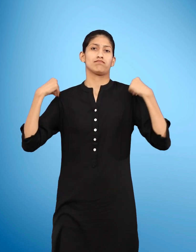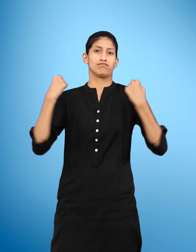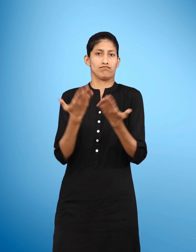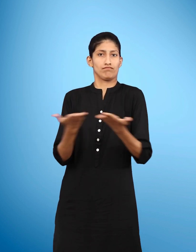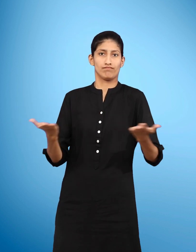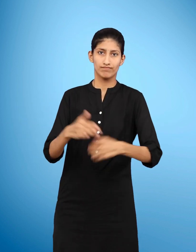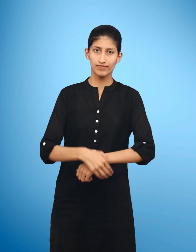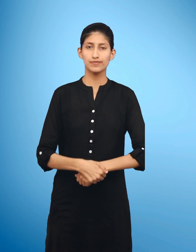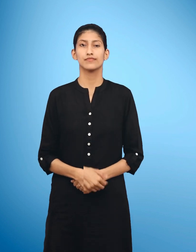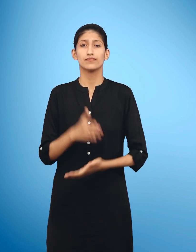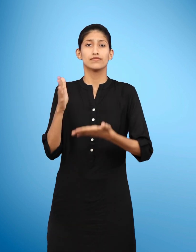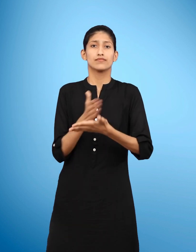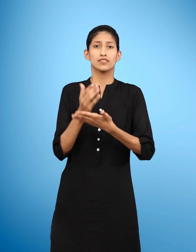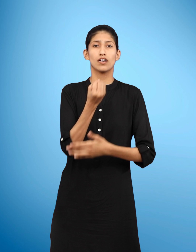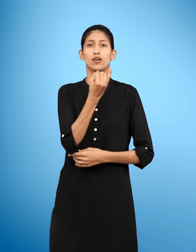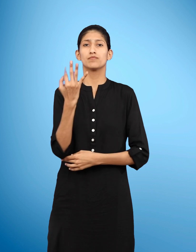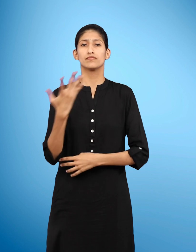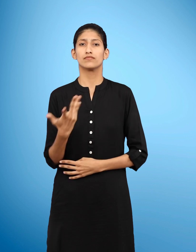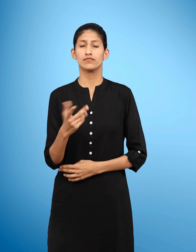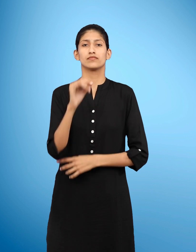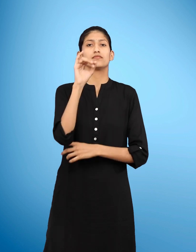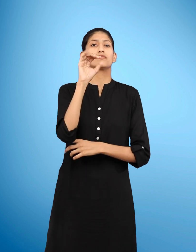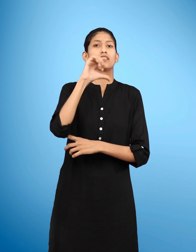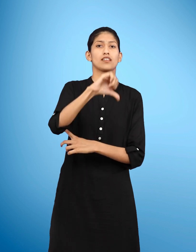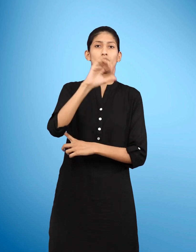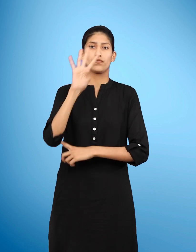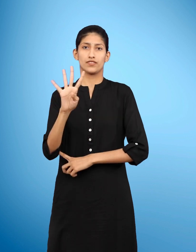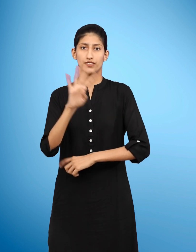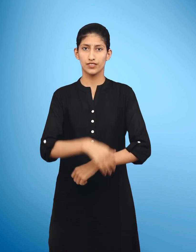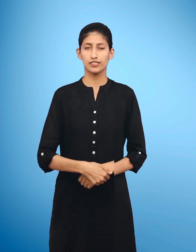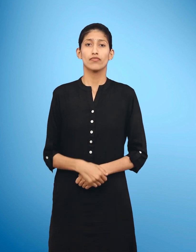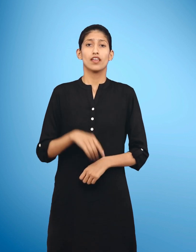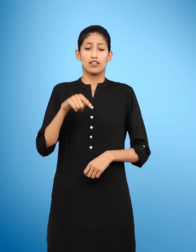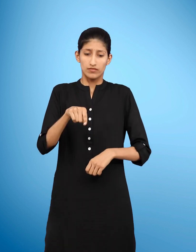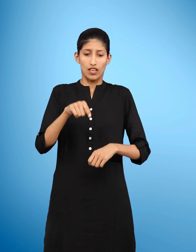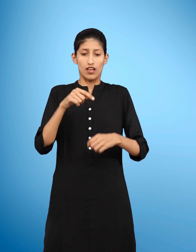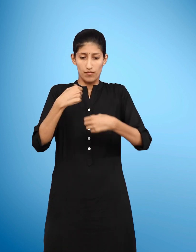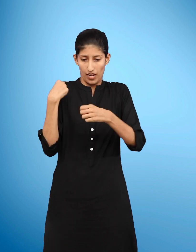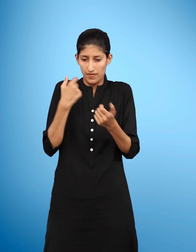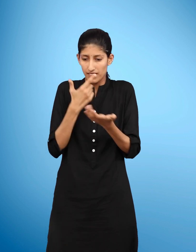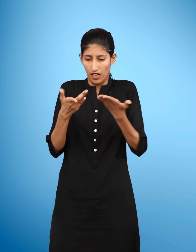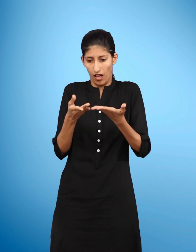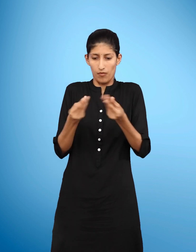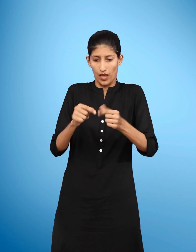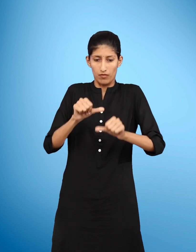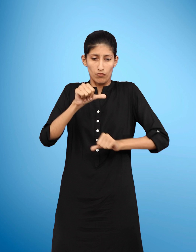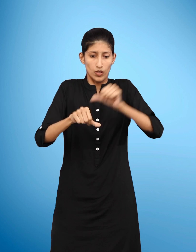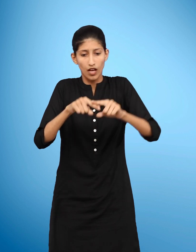Page number 94. Techniques of making silk were